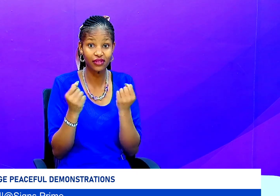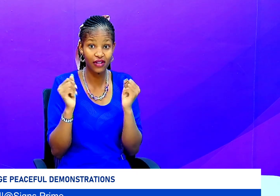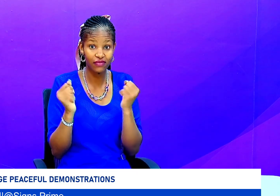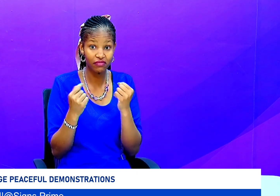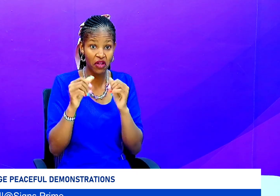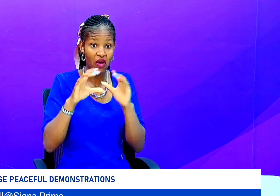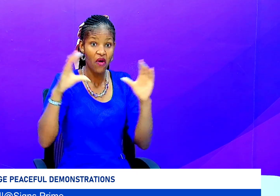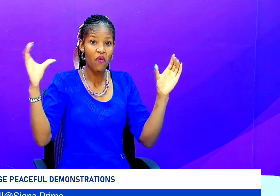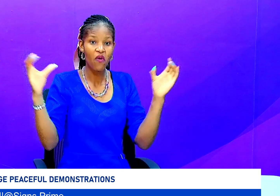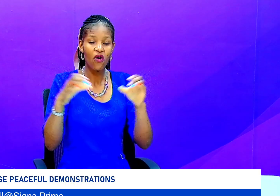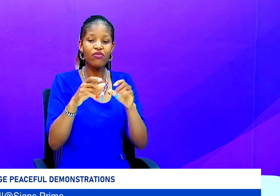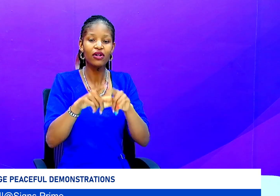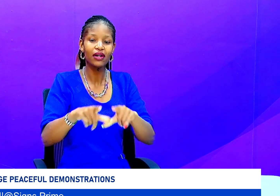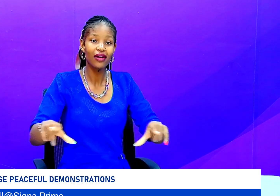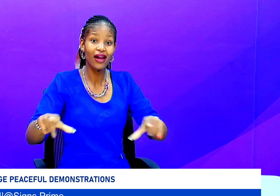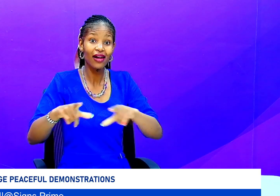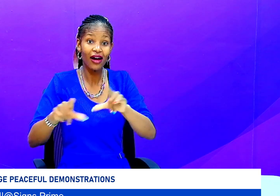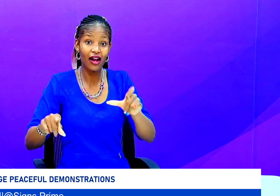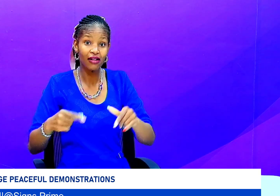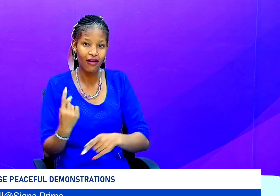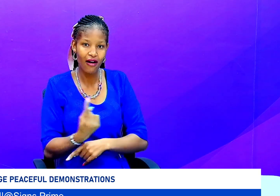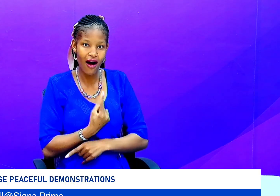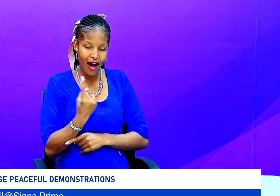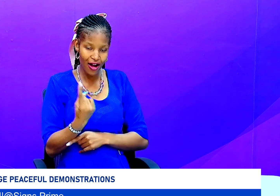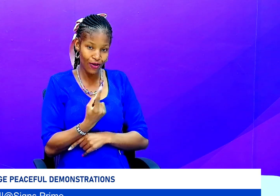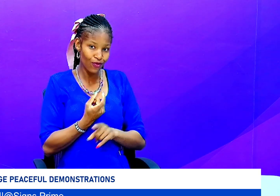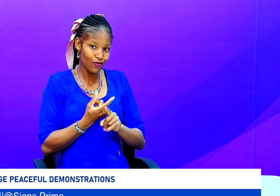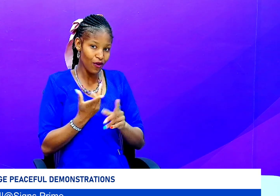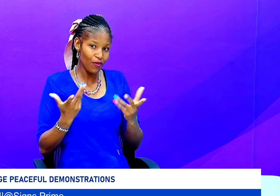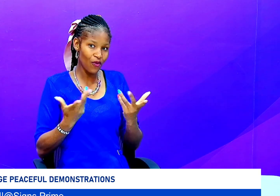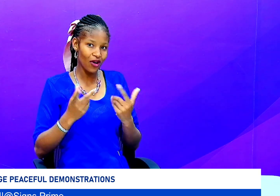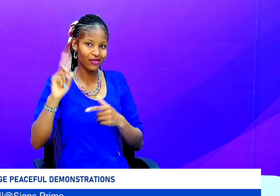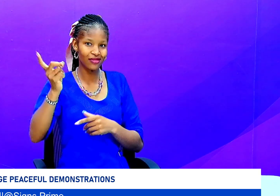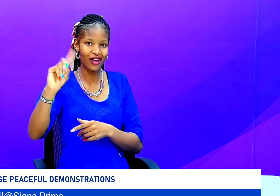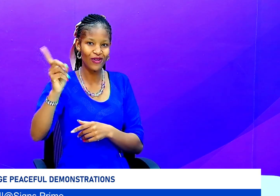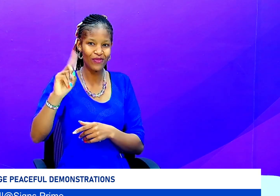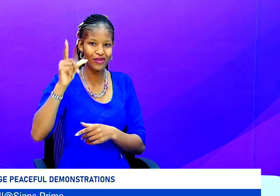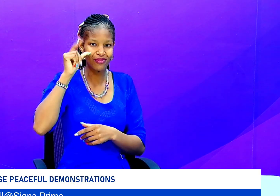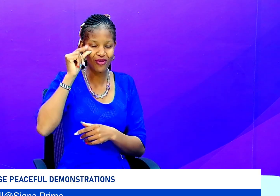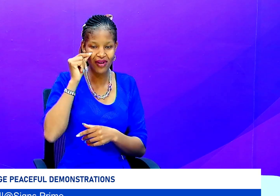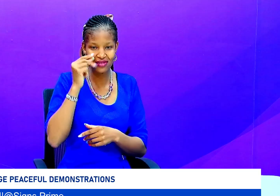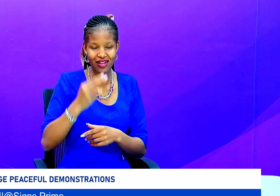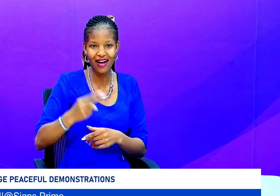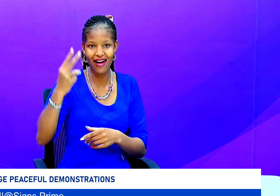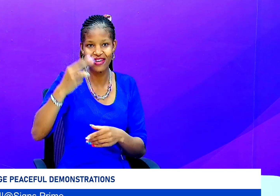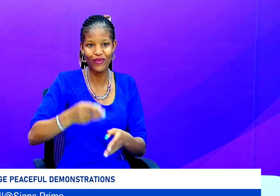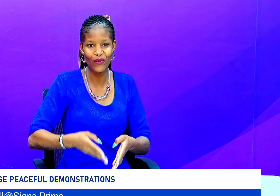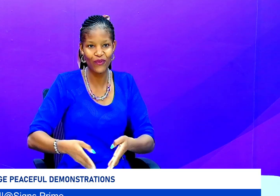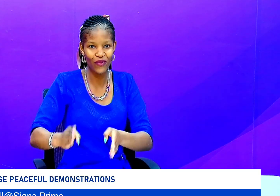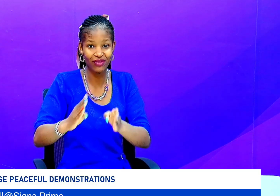demanding an immediate halt to the sale of community land along the Nairobi-Mombasa Highway.